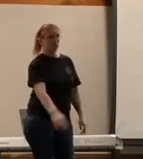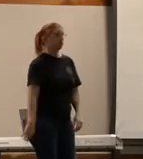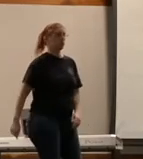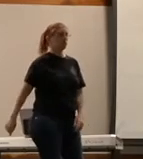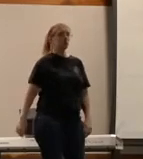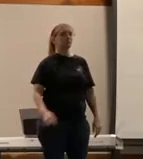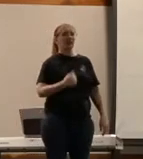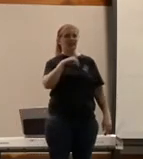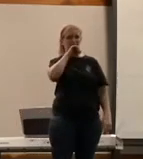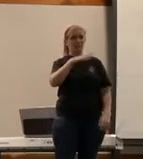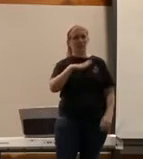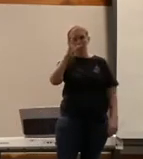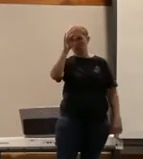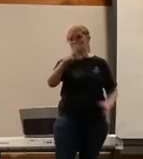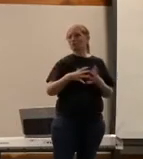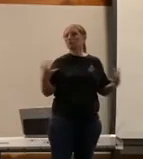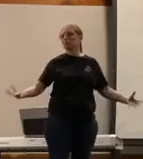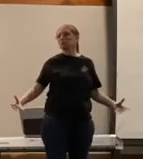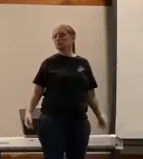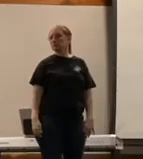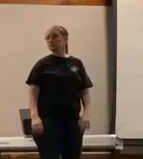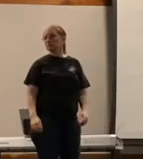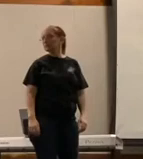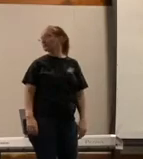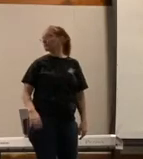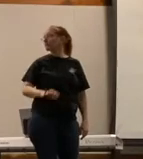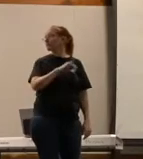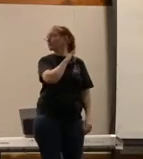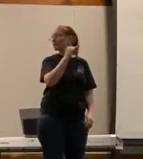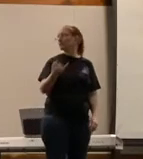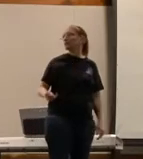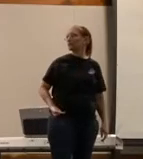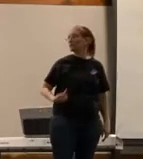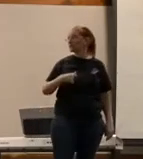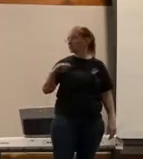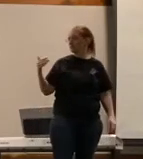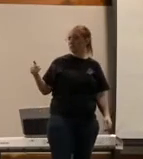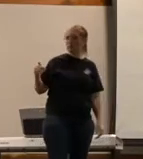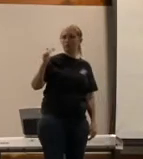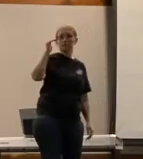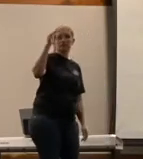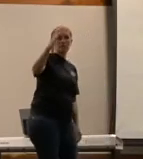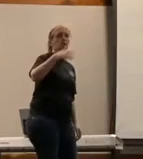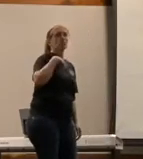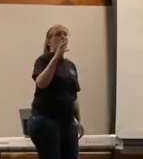I love them too much. Jason, I'm on uneven street. Will you